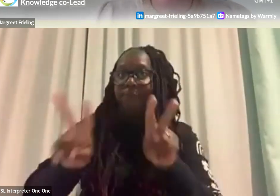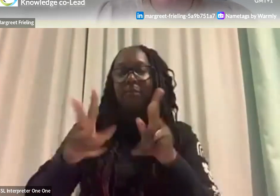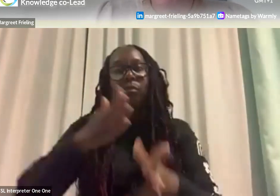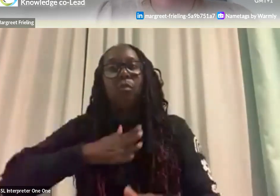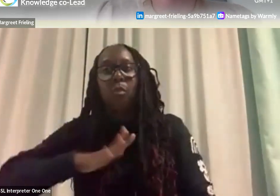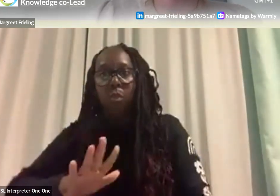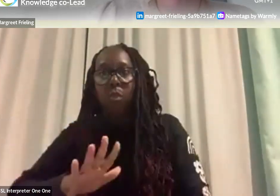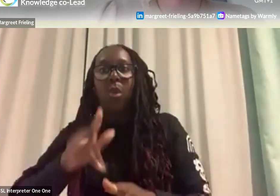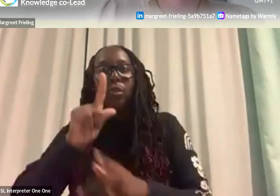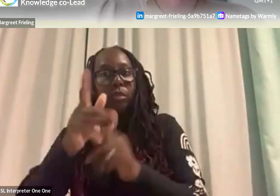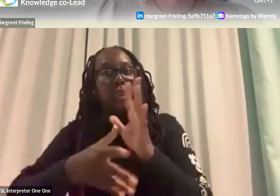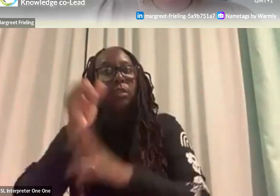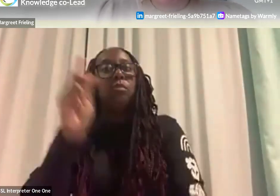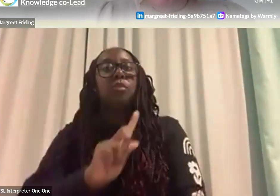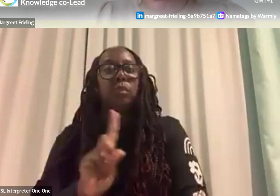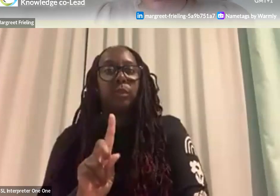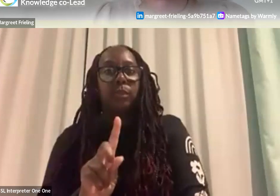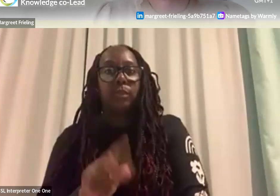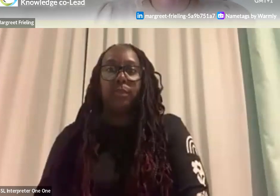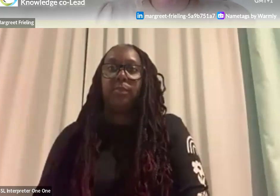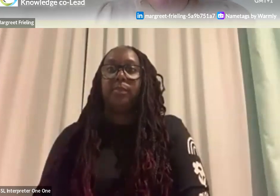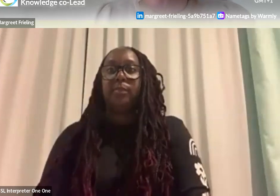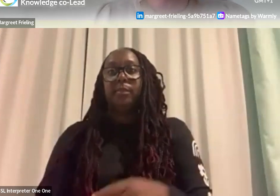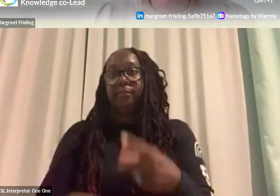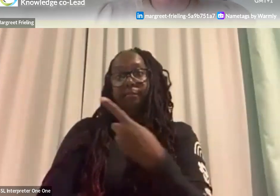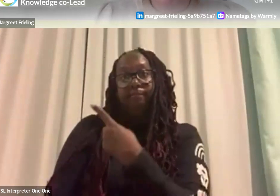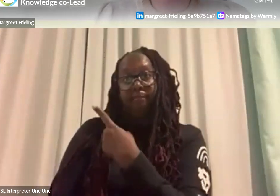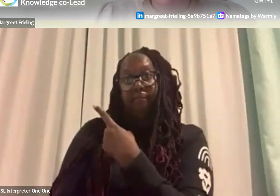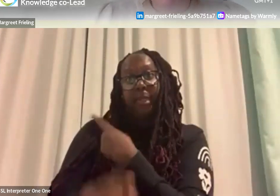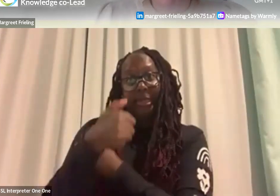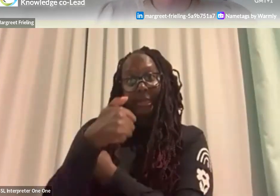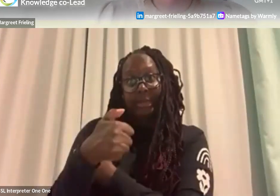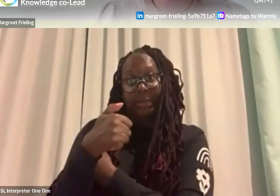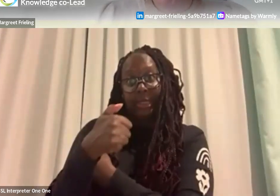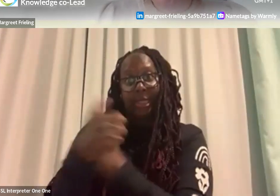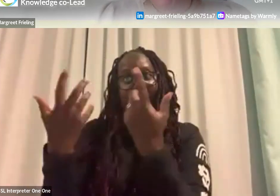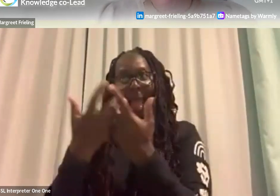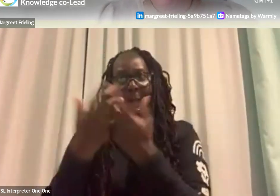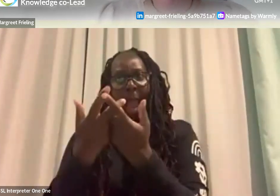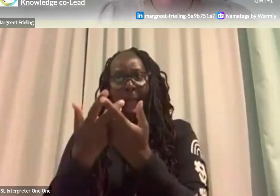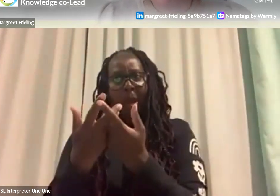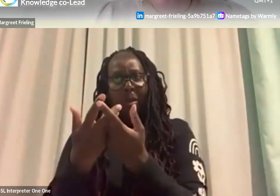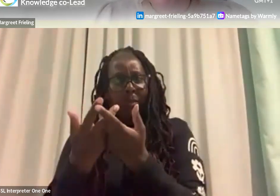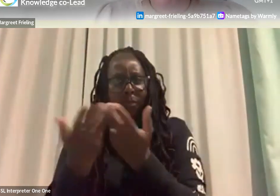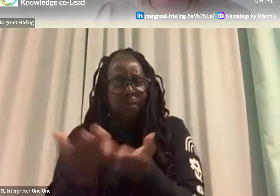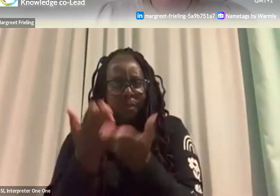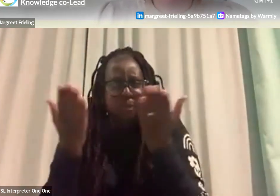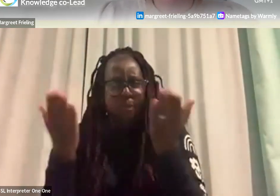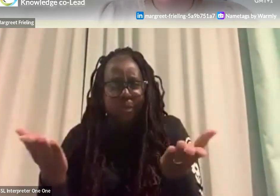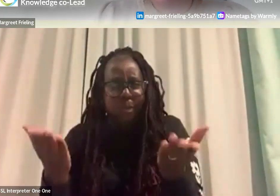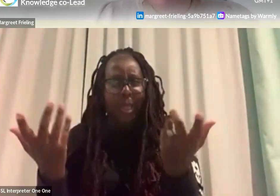our economies to achieve. Module 6 then features all the different ways in which we can measure well-being, both qualitatively as well